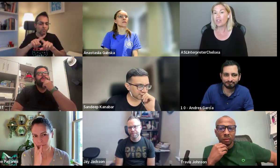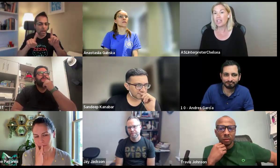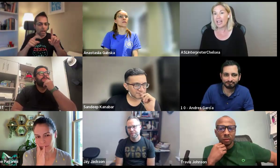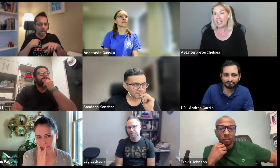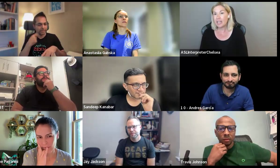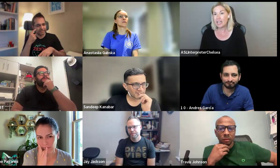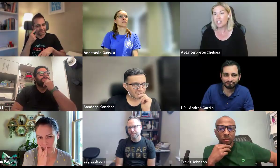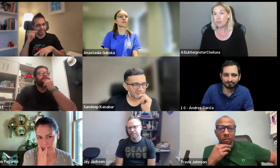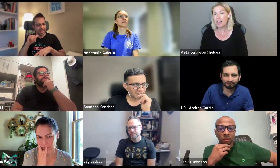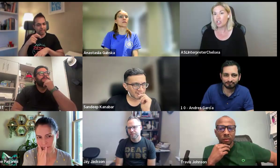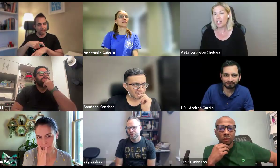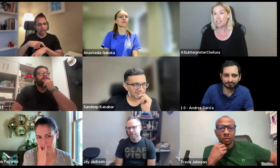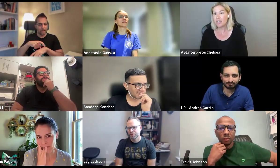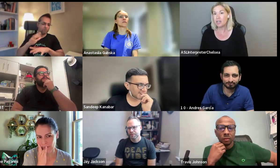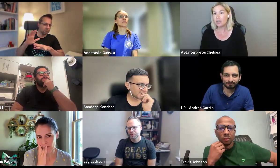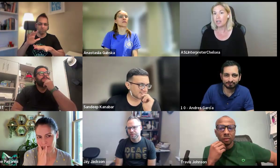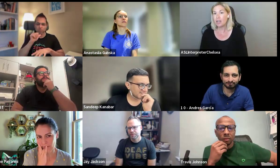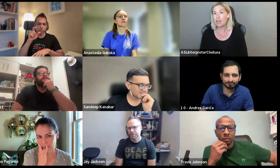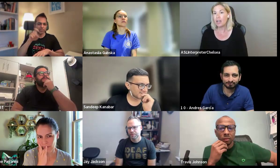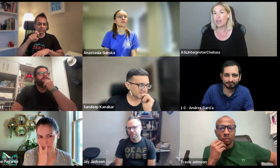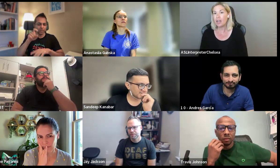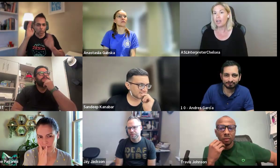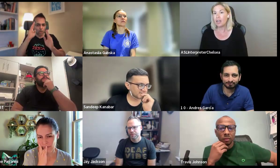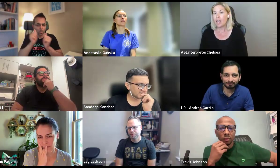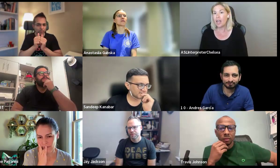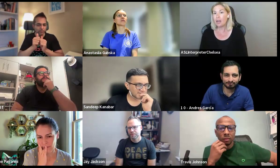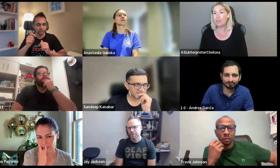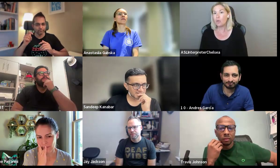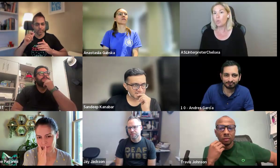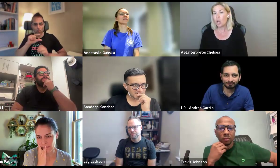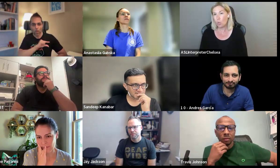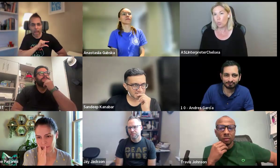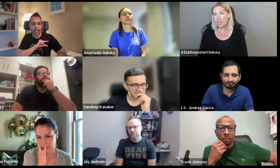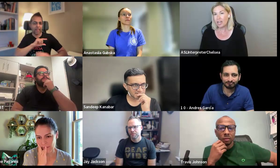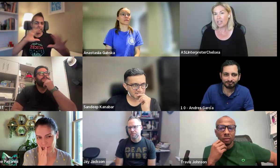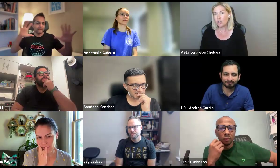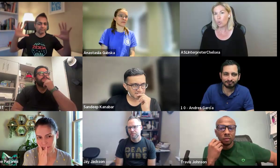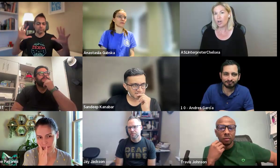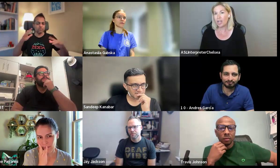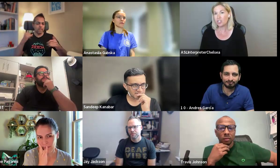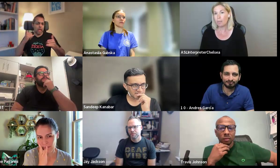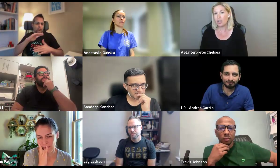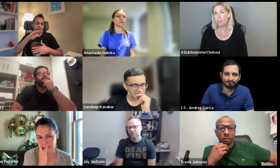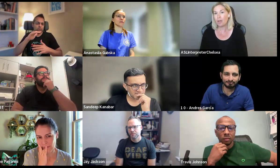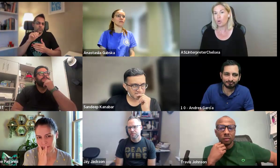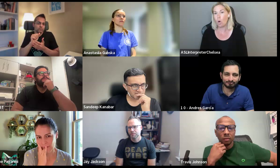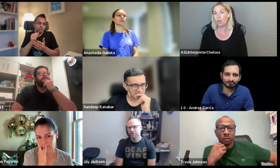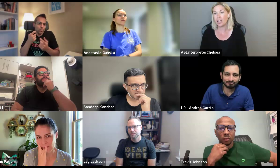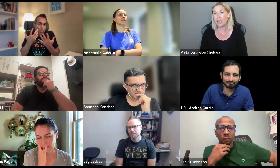that the lighting needs to be adjusted. And I think we don't really need to worry so much about the